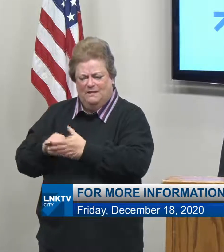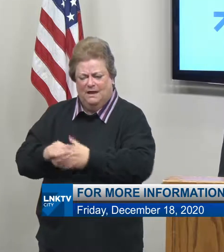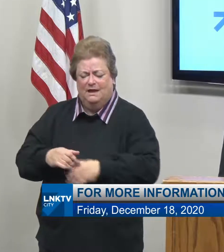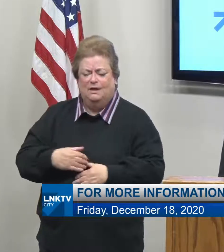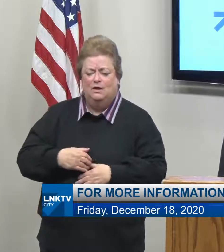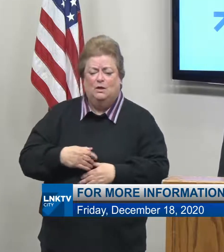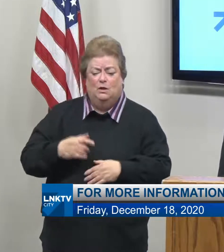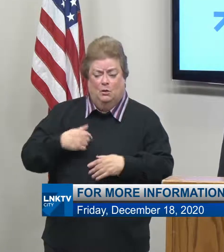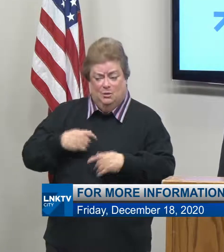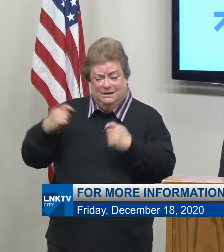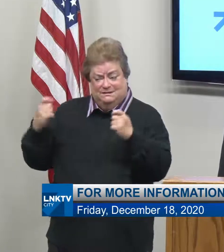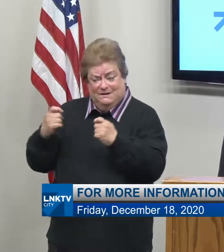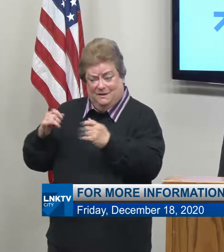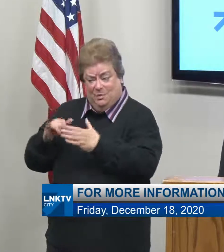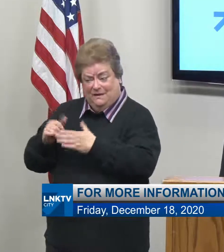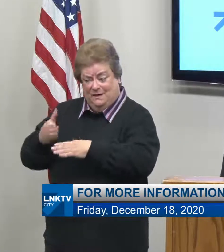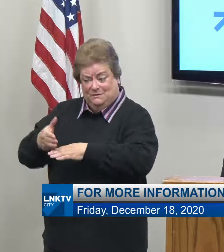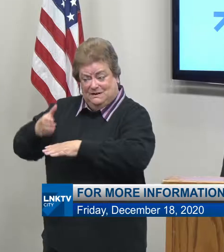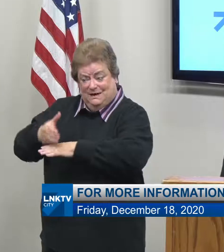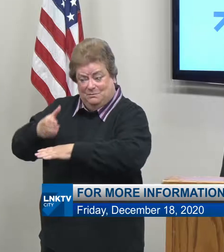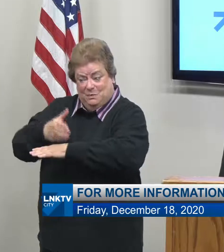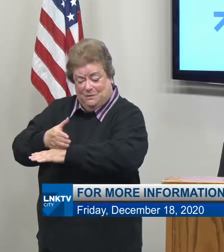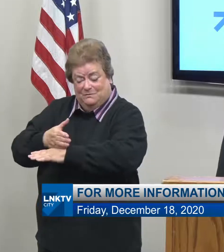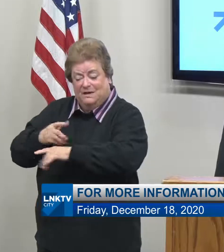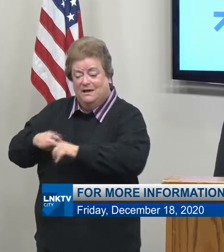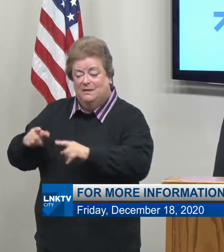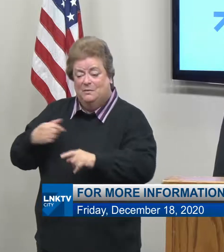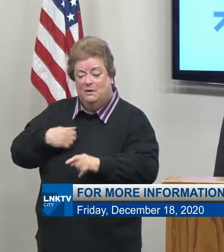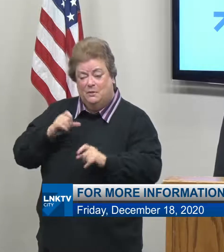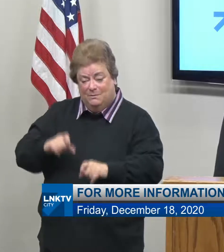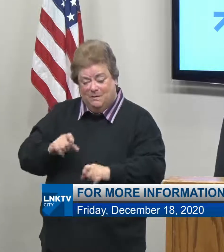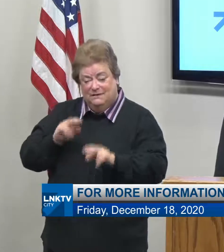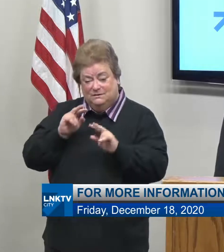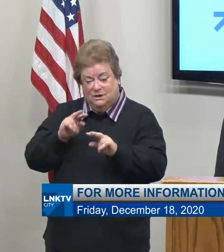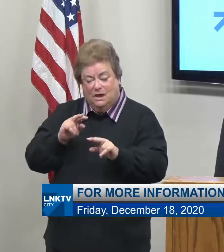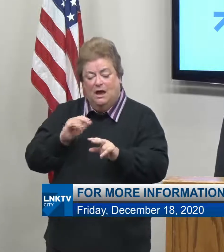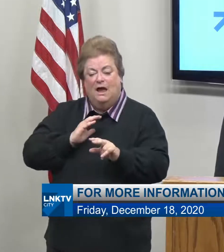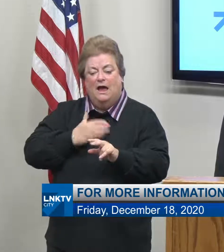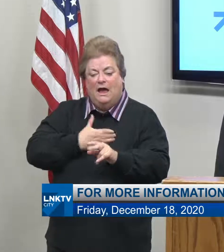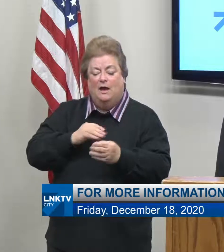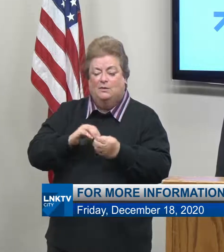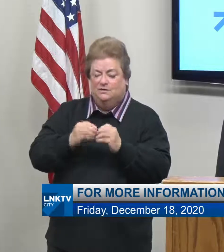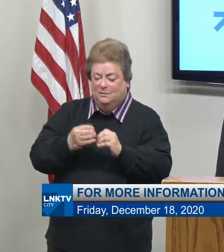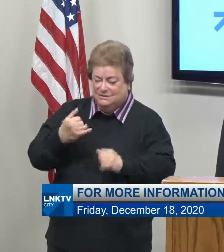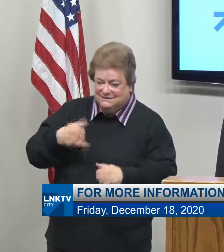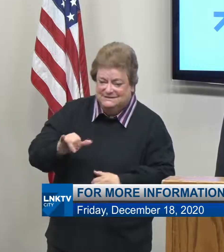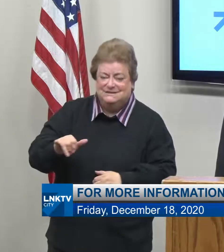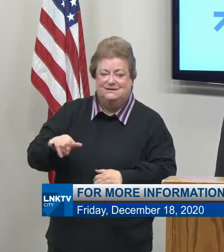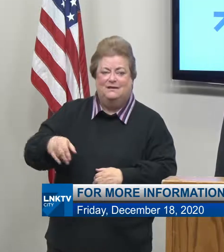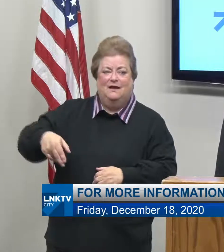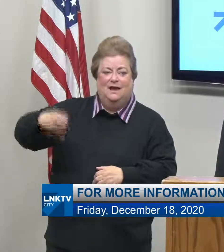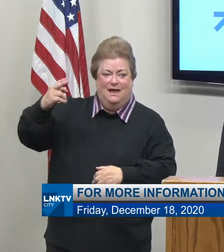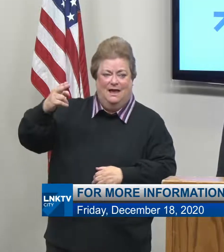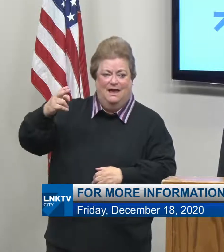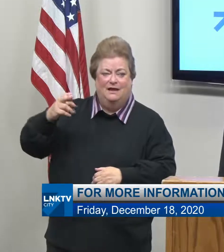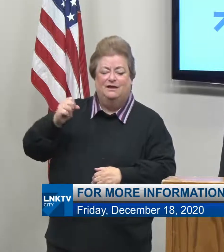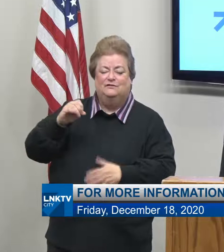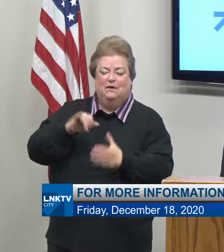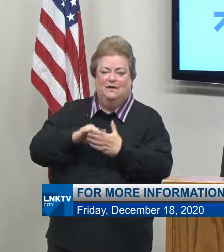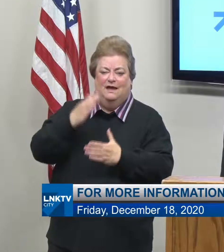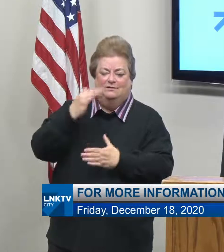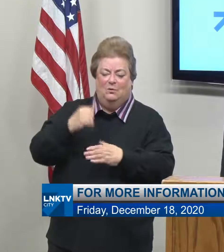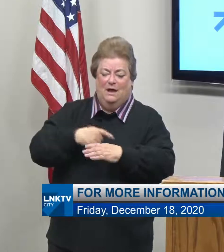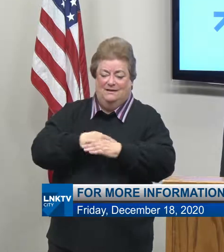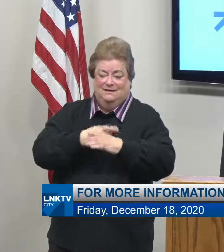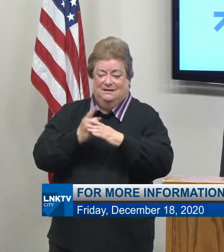these improvements, we must acknowledge and be candid about the fact that our numbers are still very high. And for this reason, our COVID-19 risk